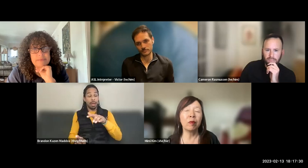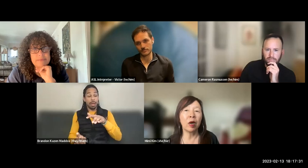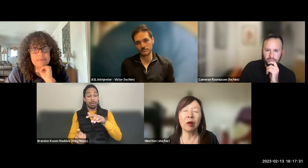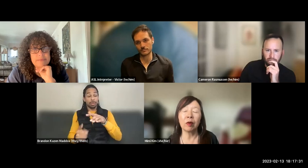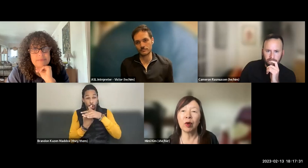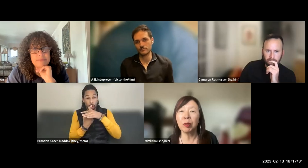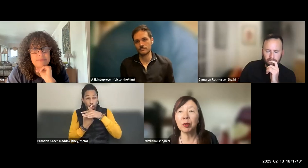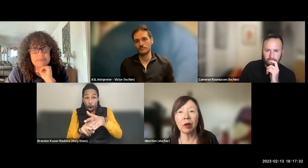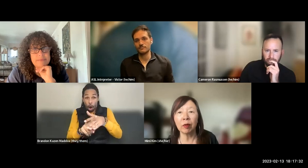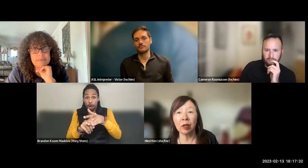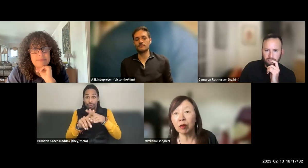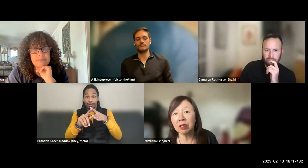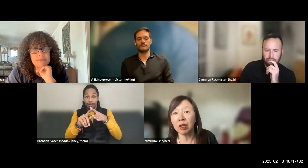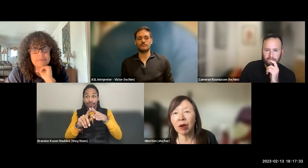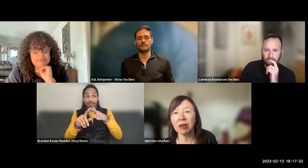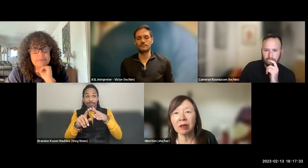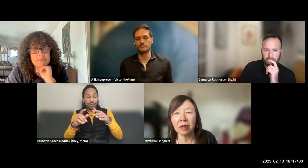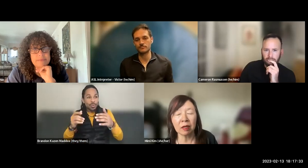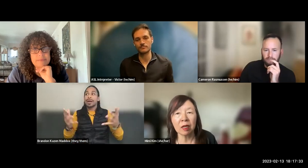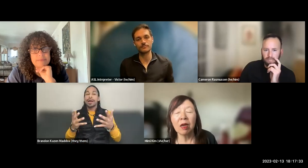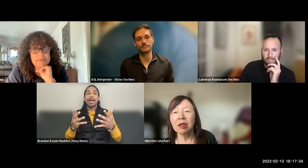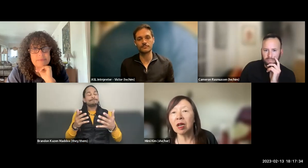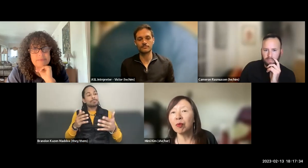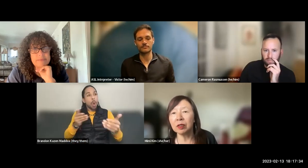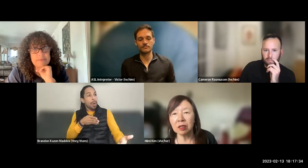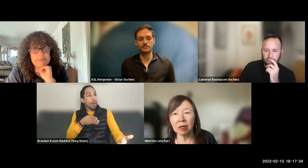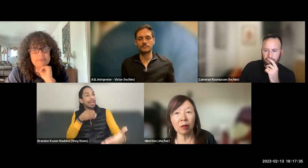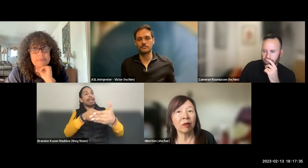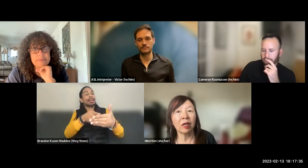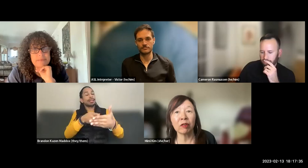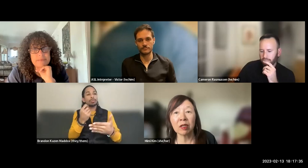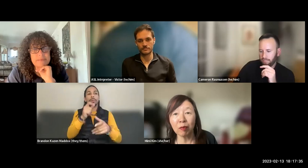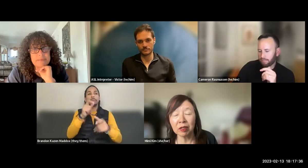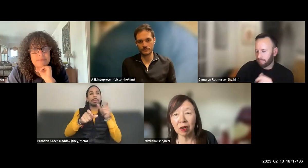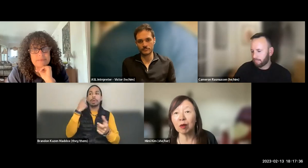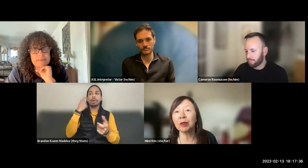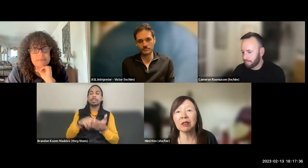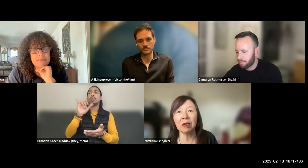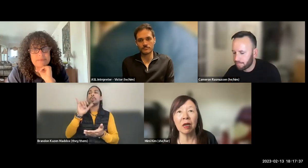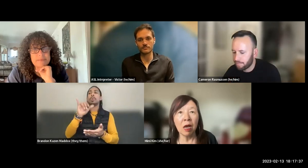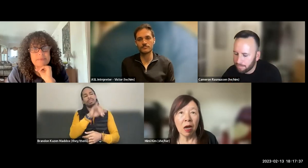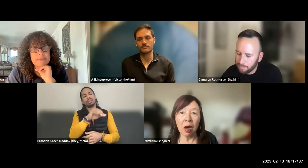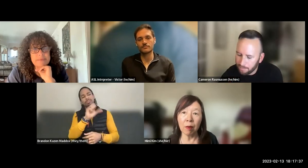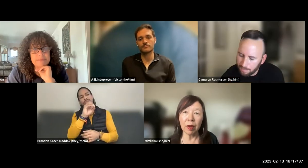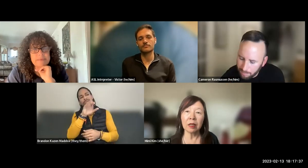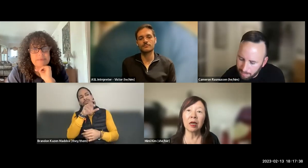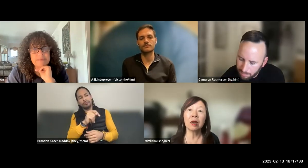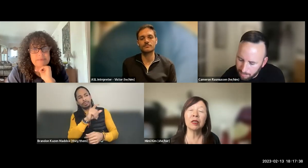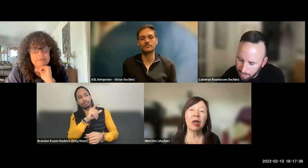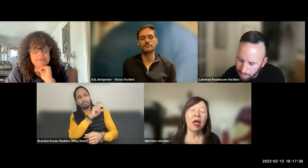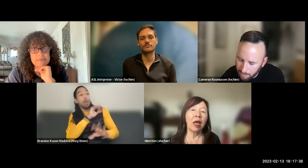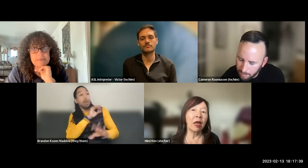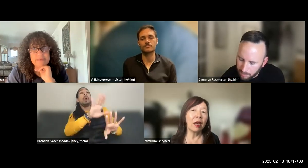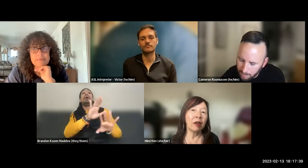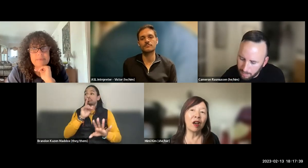of what people are increasingly recognizing as soft policing, or not even soft policing, hard policing at